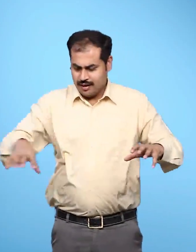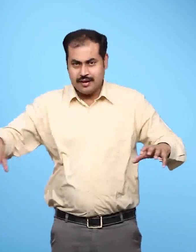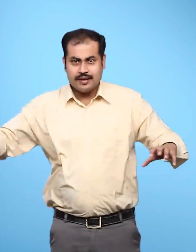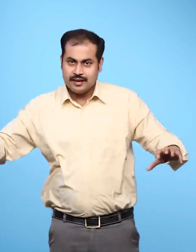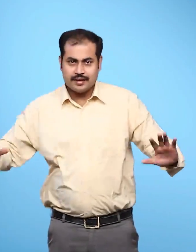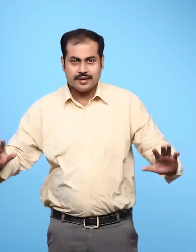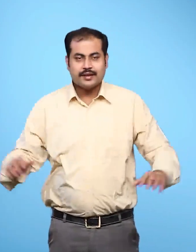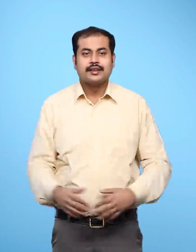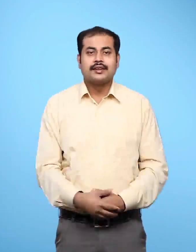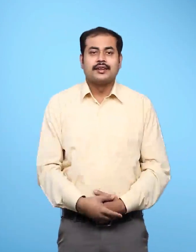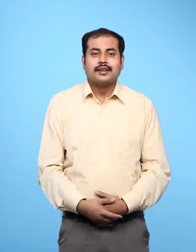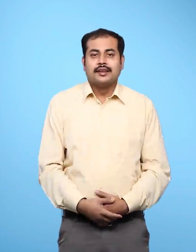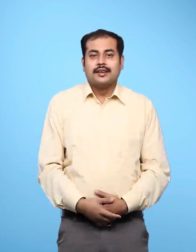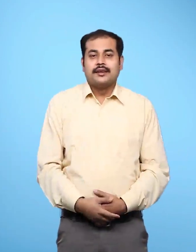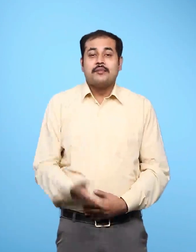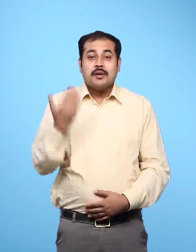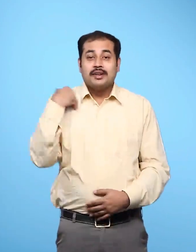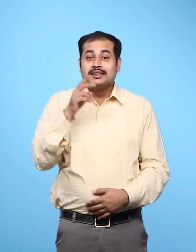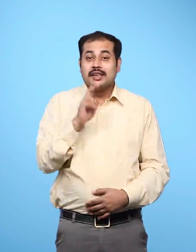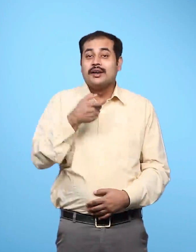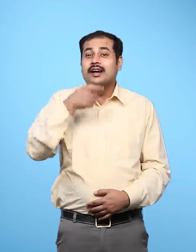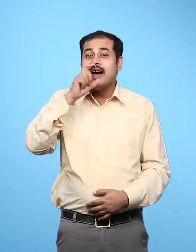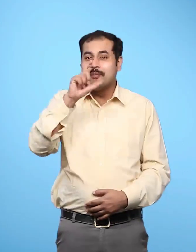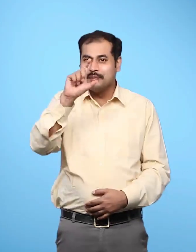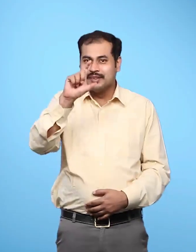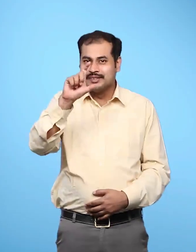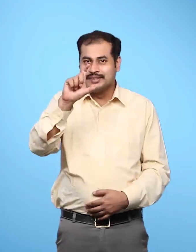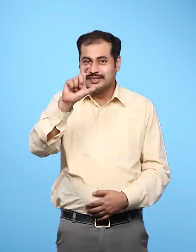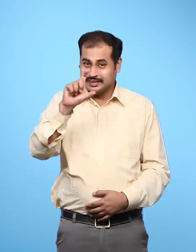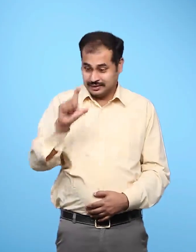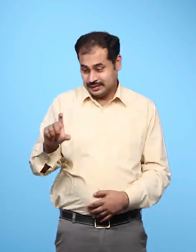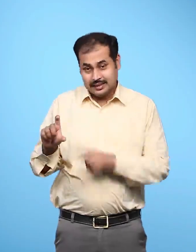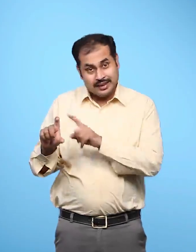Question 3. Use the same cup to fill each of them.